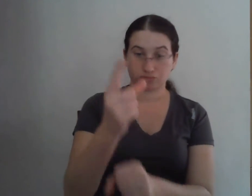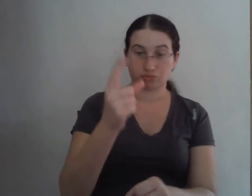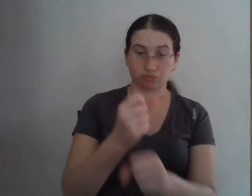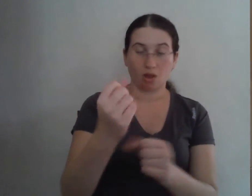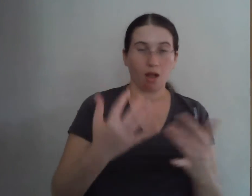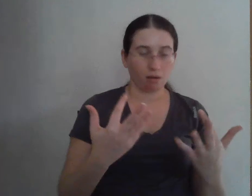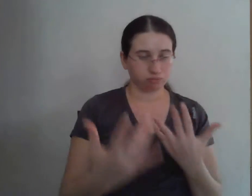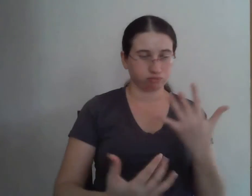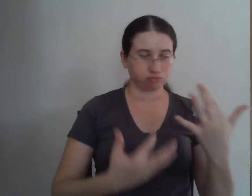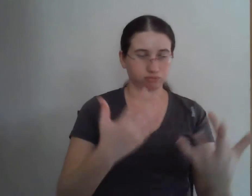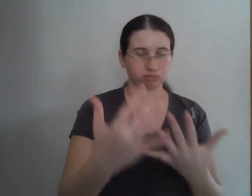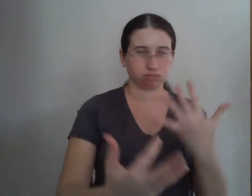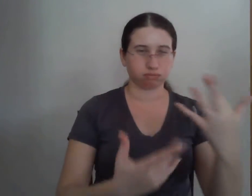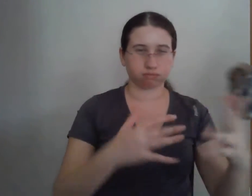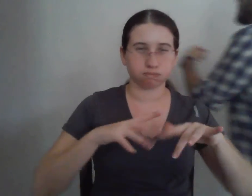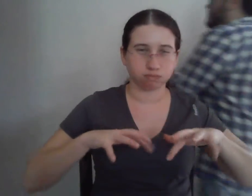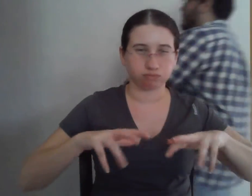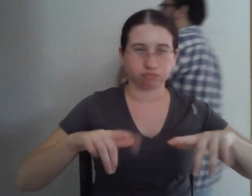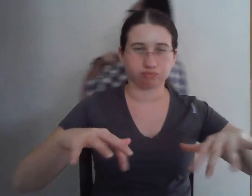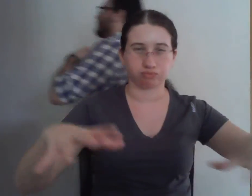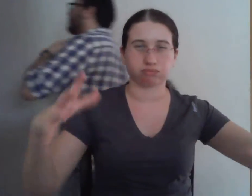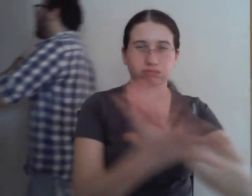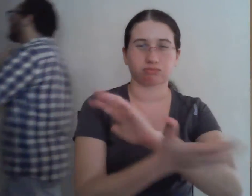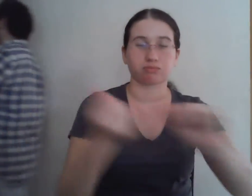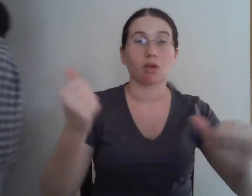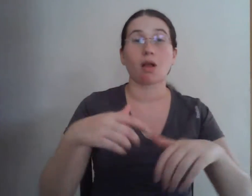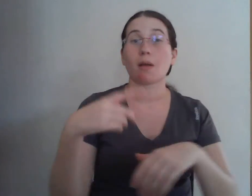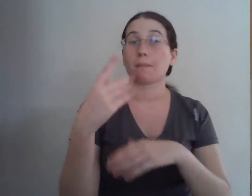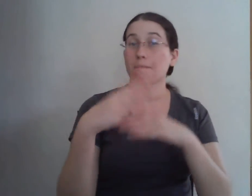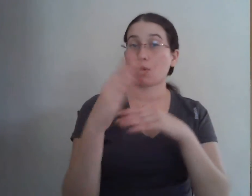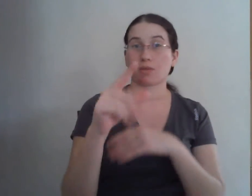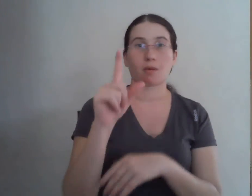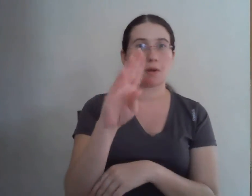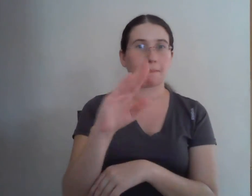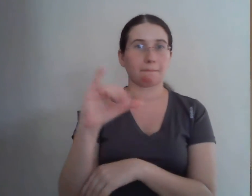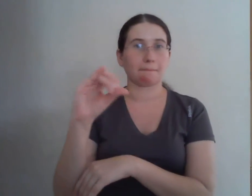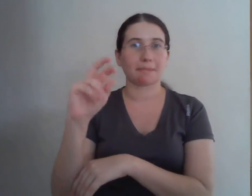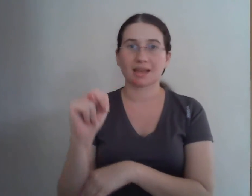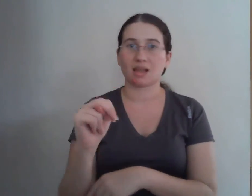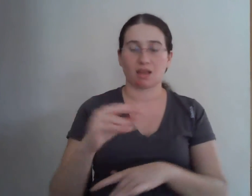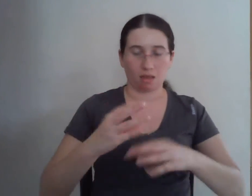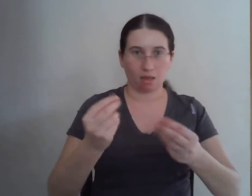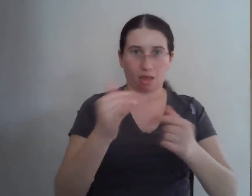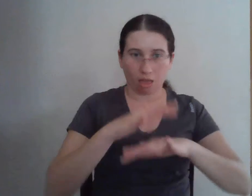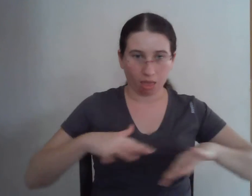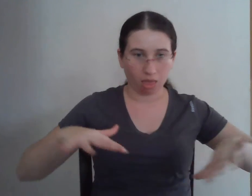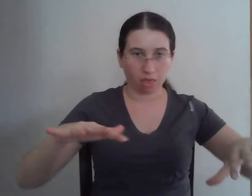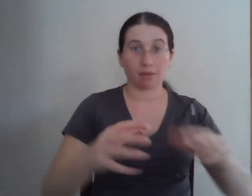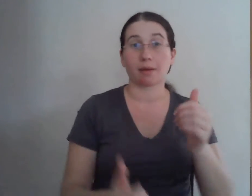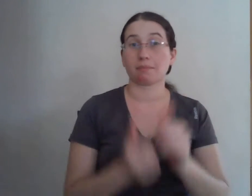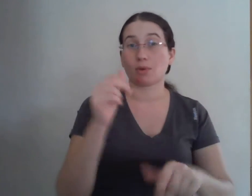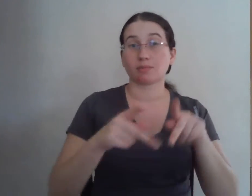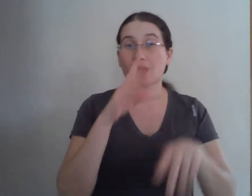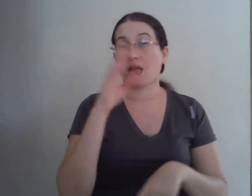billion hectares of grasslands, and almost nobody is talking about it. We justify